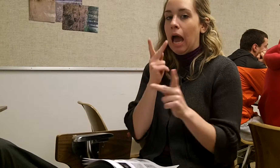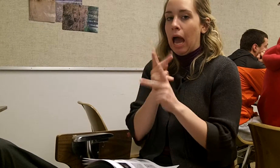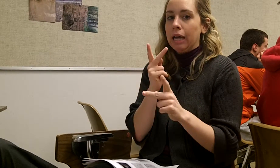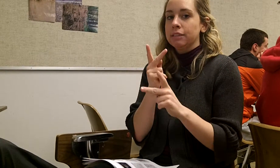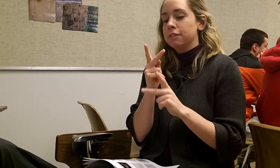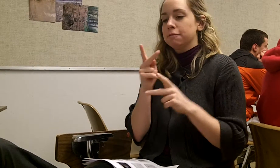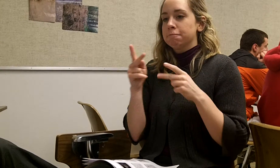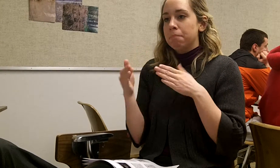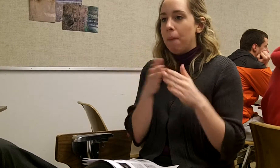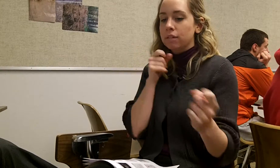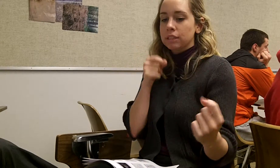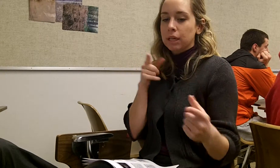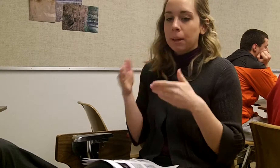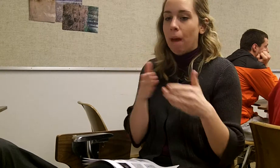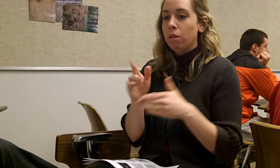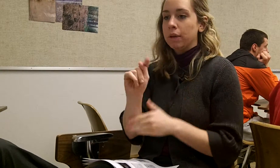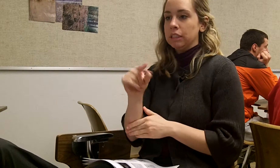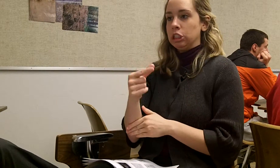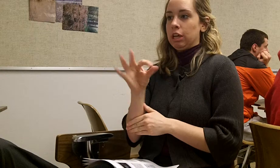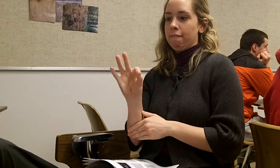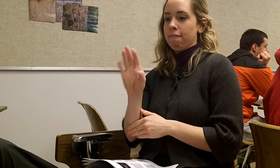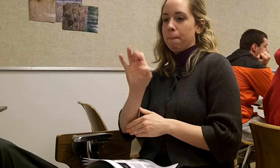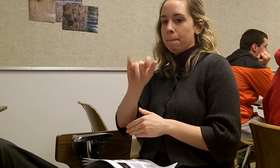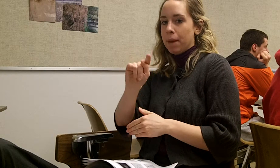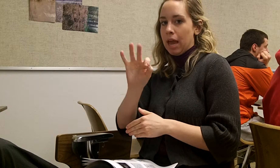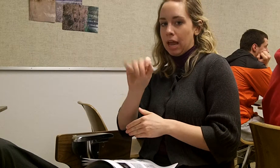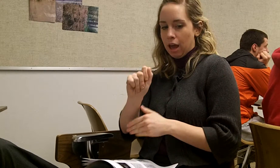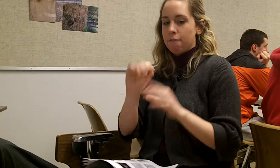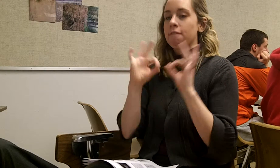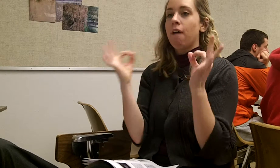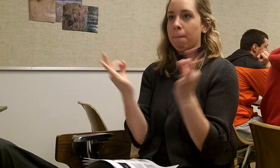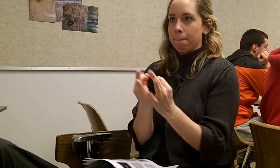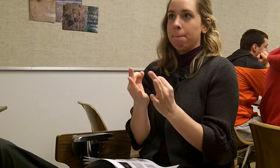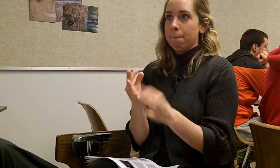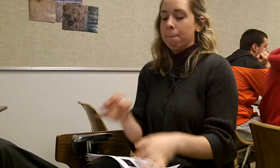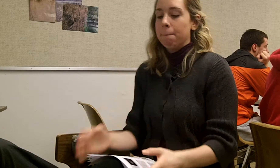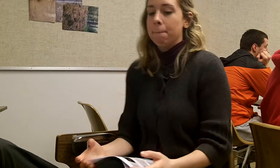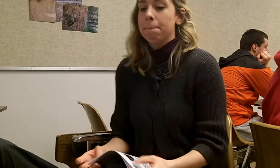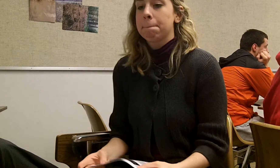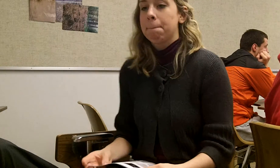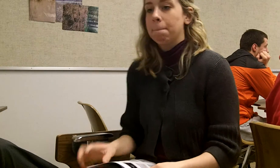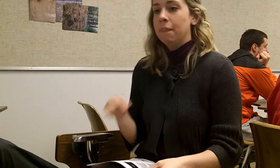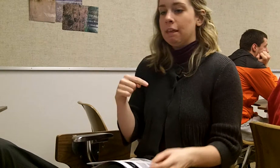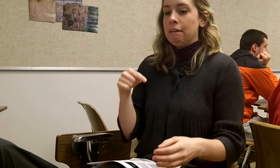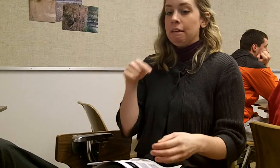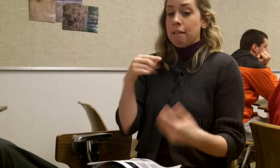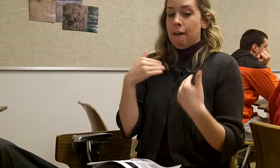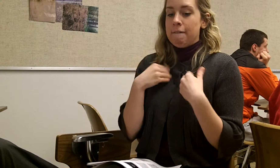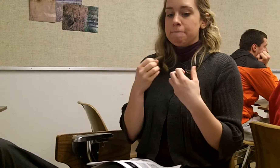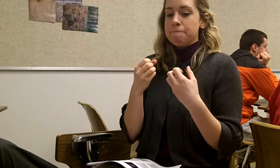TGF-beta family. And this includes a couple of different sort of subfamilies,